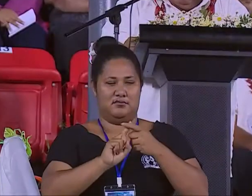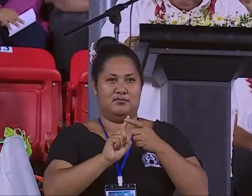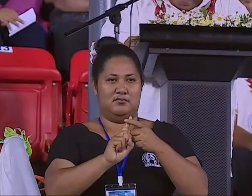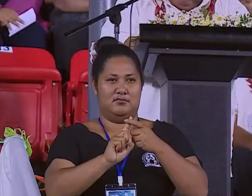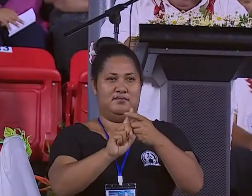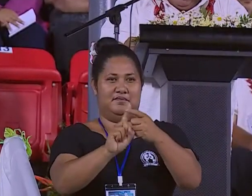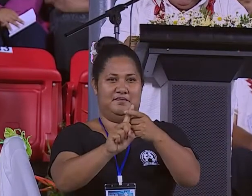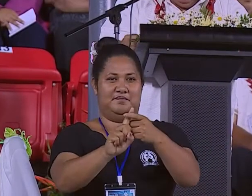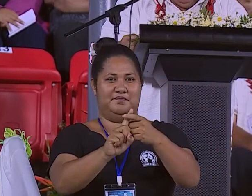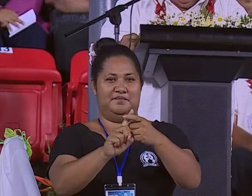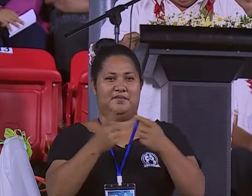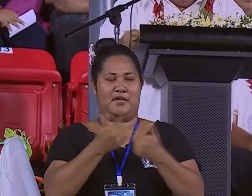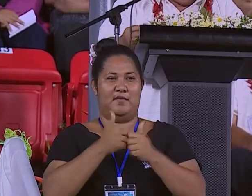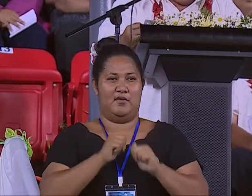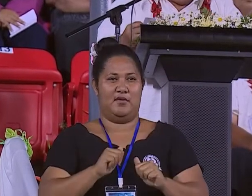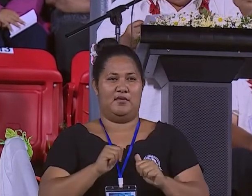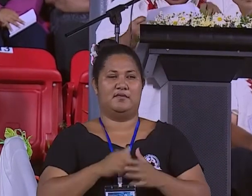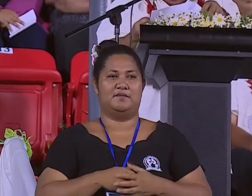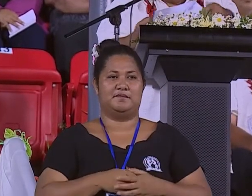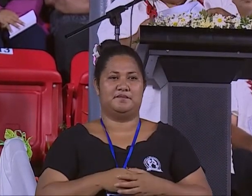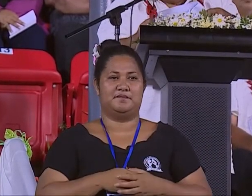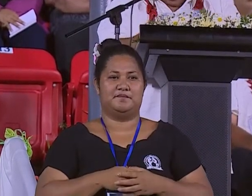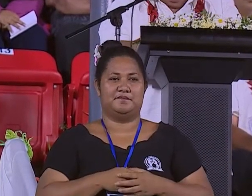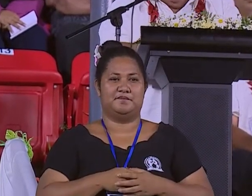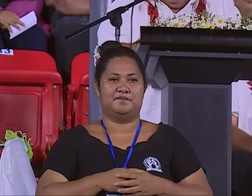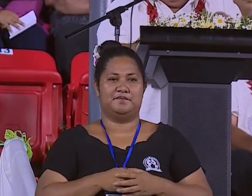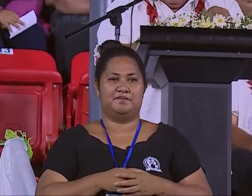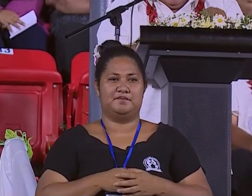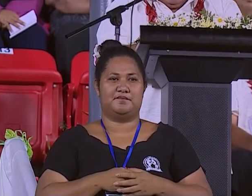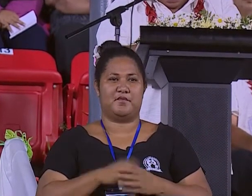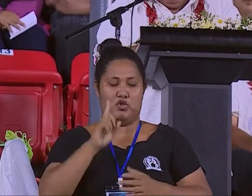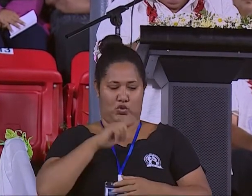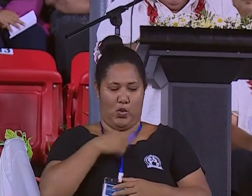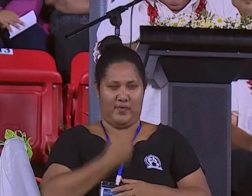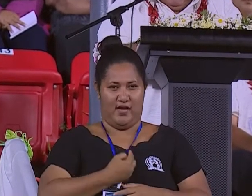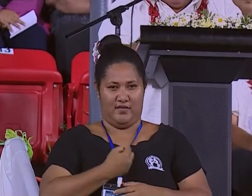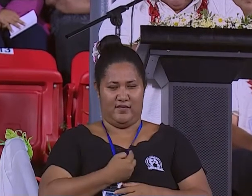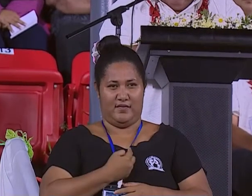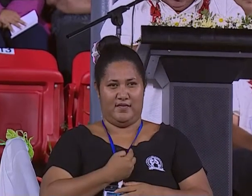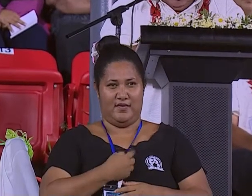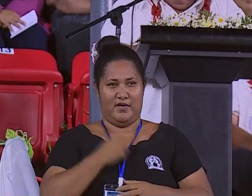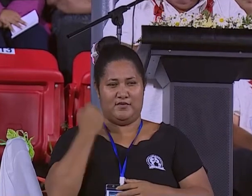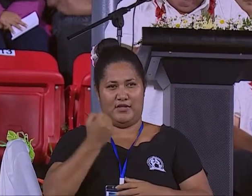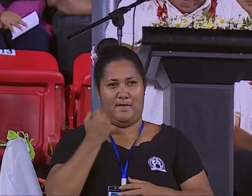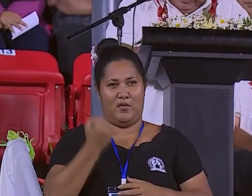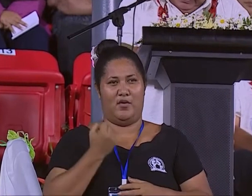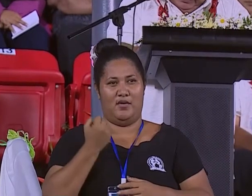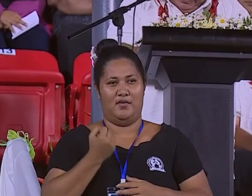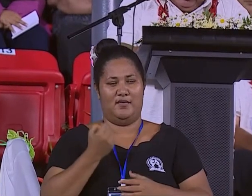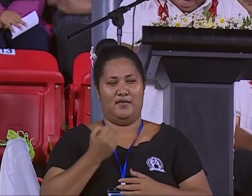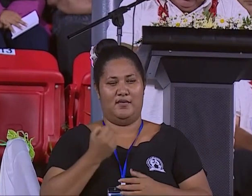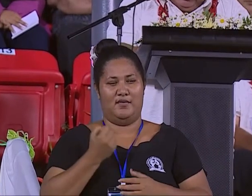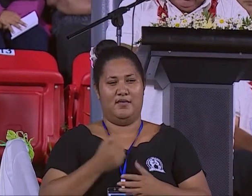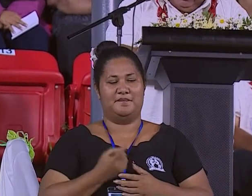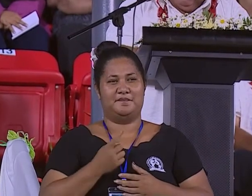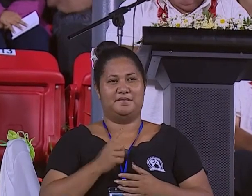essential and properly accounted for. On behalf of